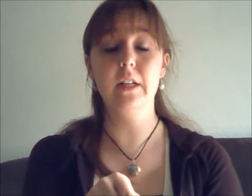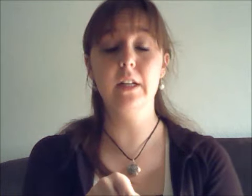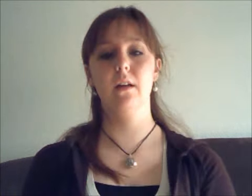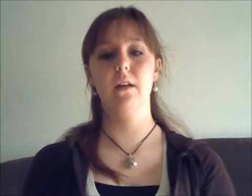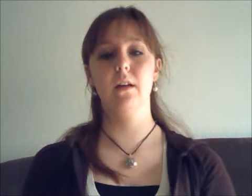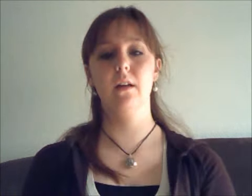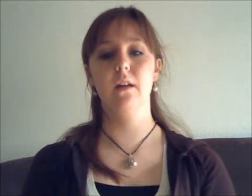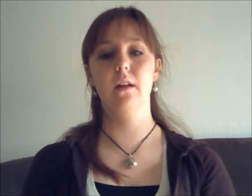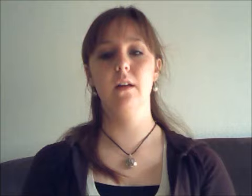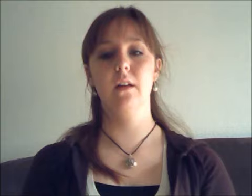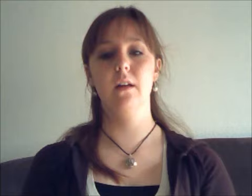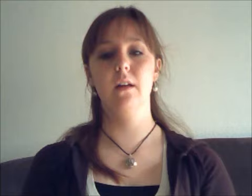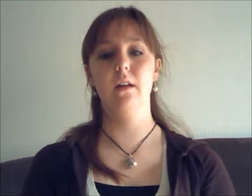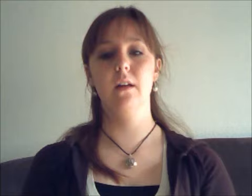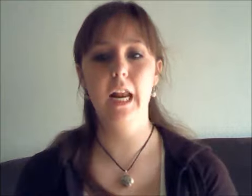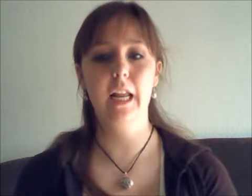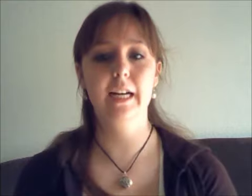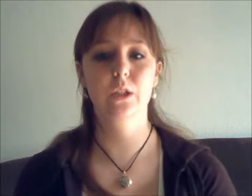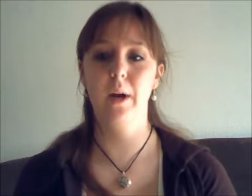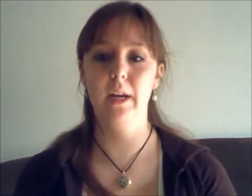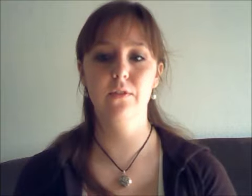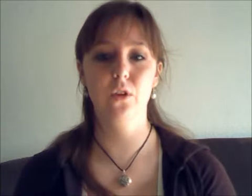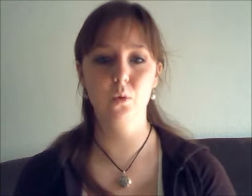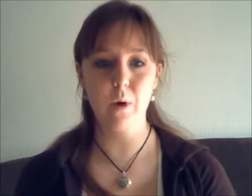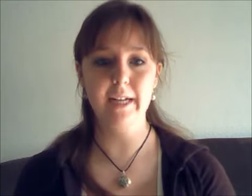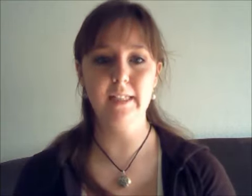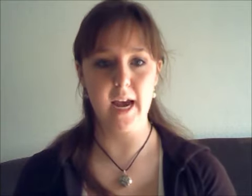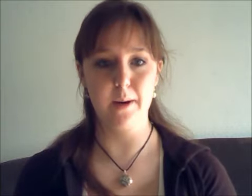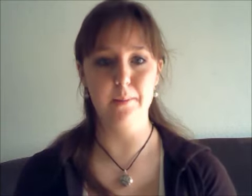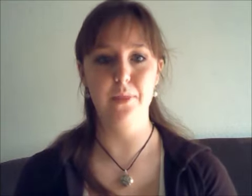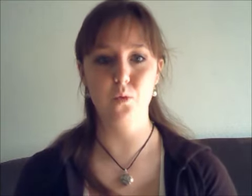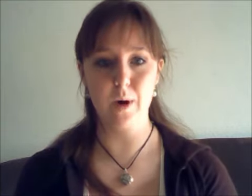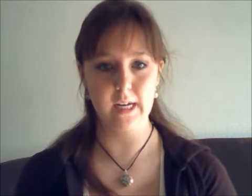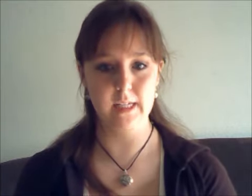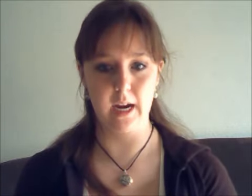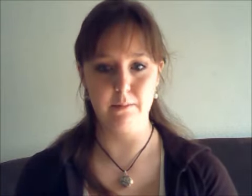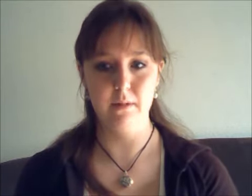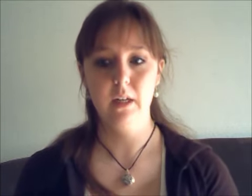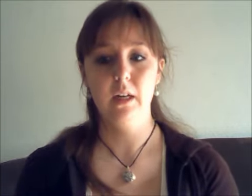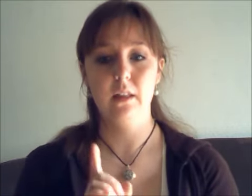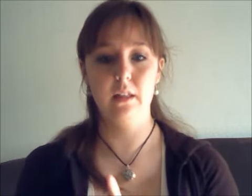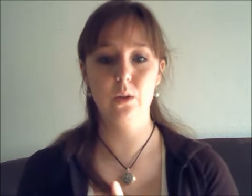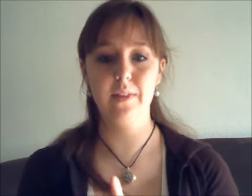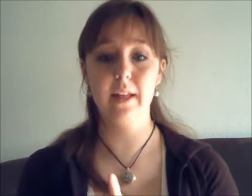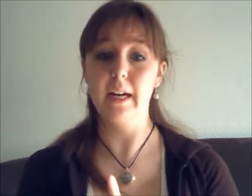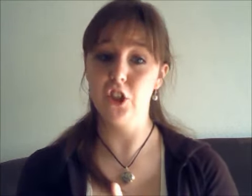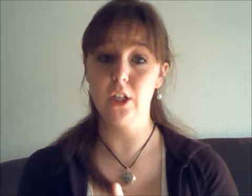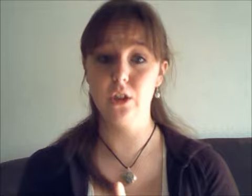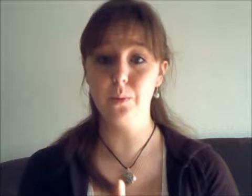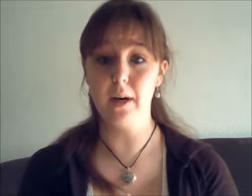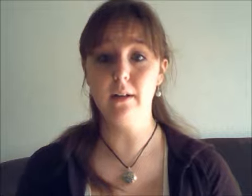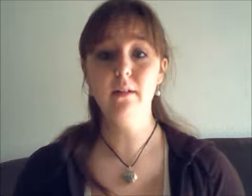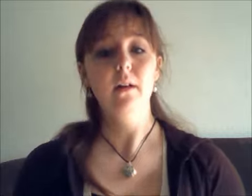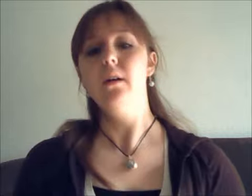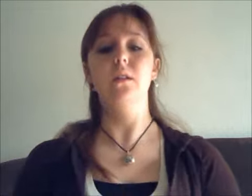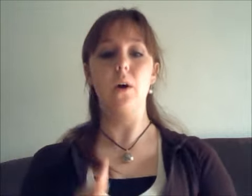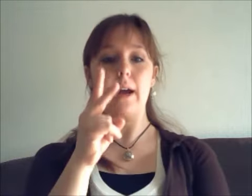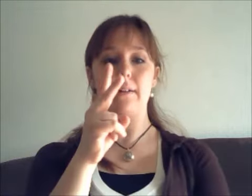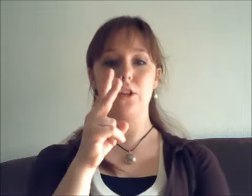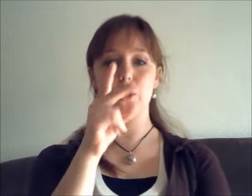then 2 black Cadillacs waiting for the right time, the right time. This is one that I changed as well. So I have